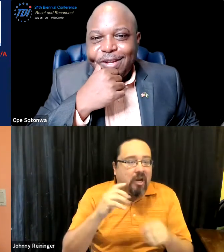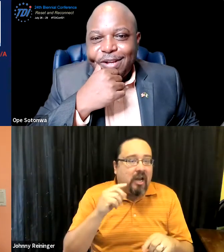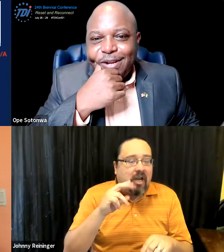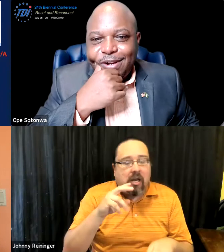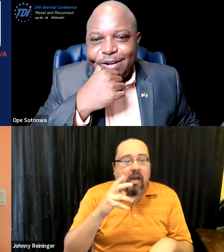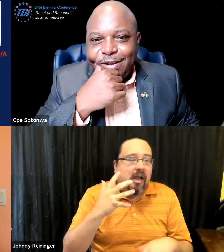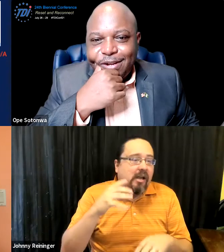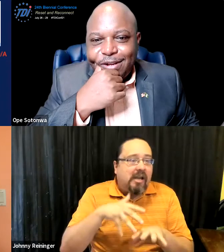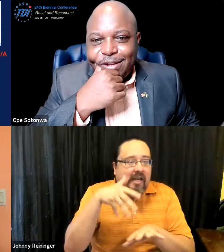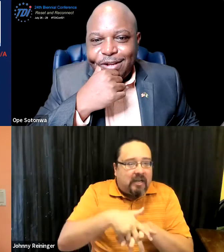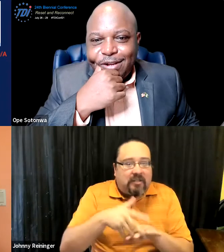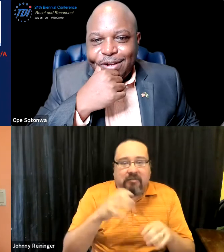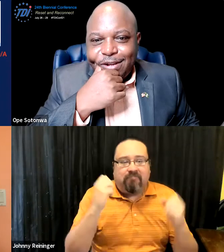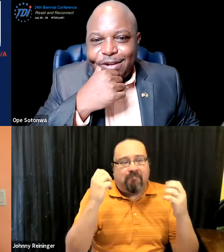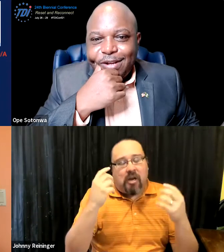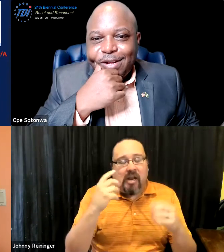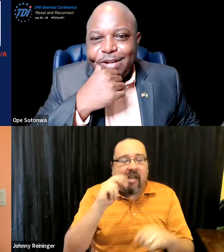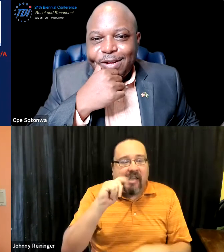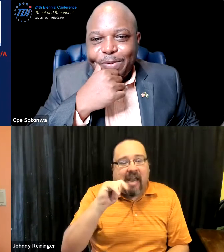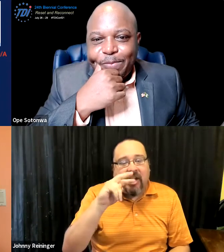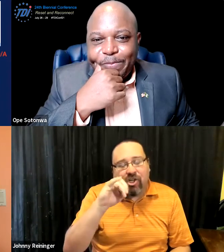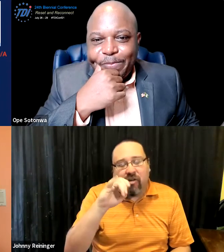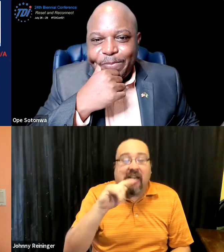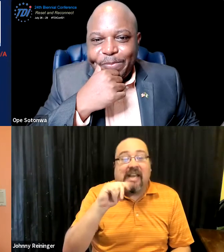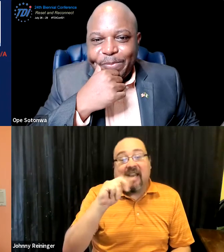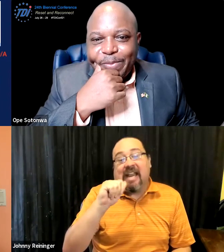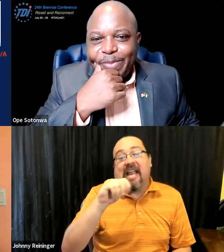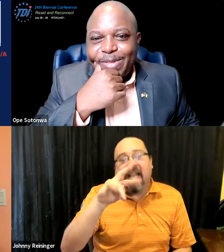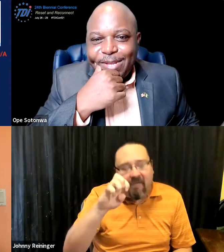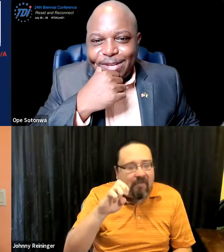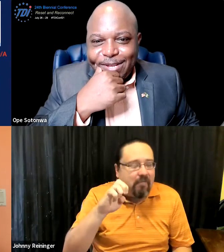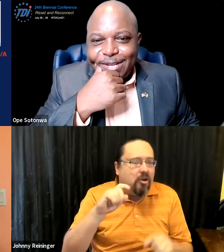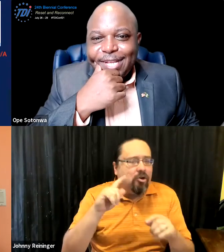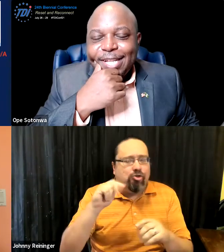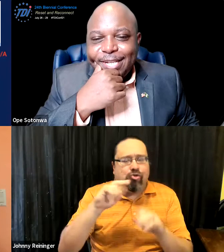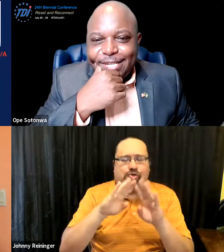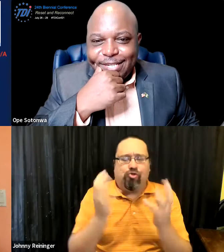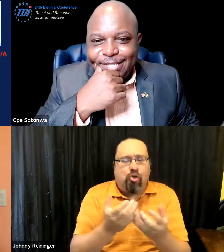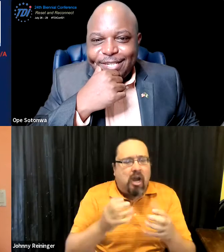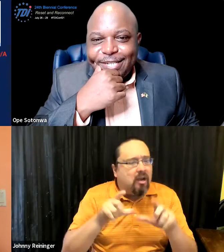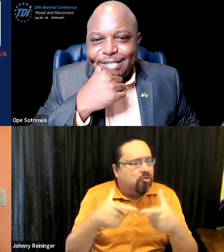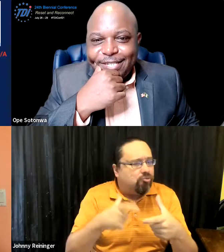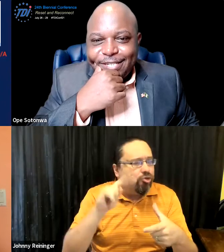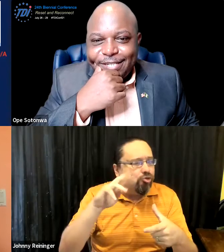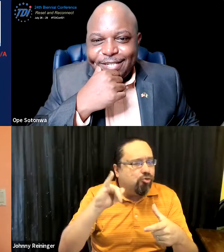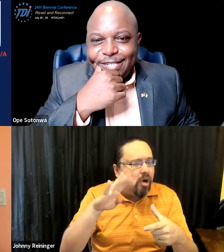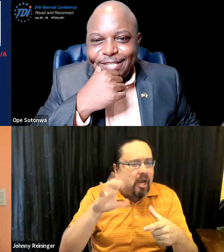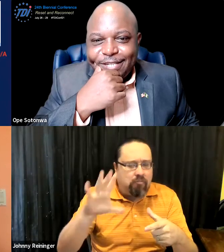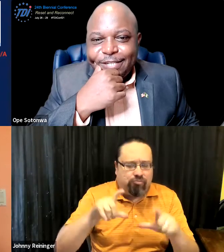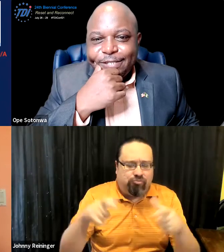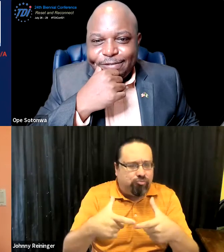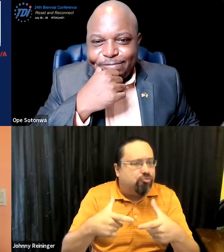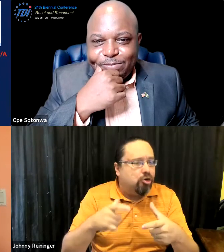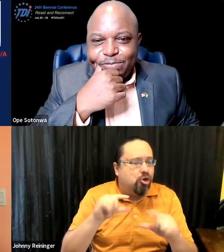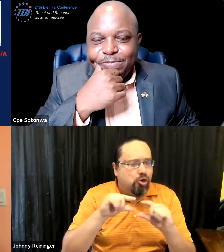all over the place. As an Indigenous person, I sign in